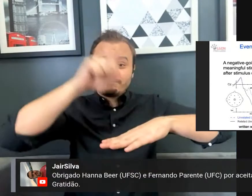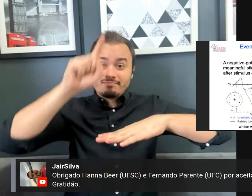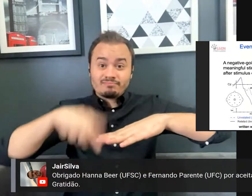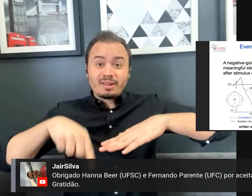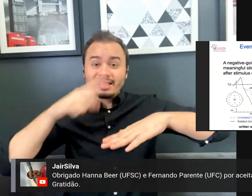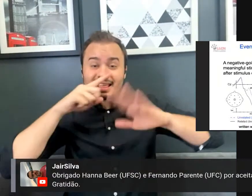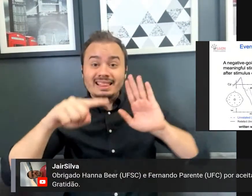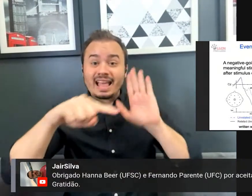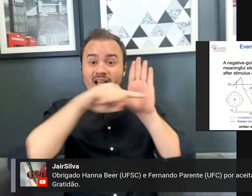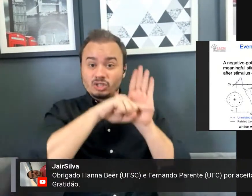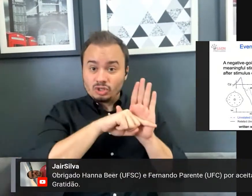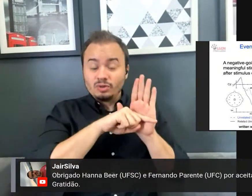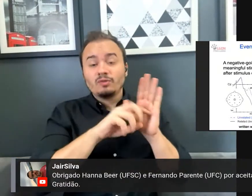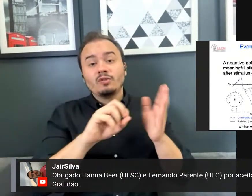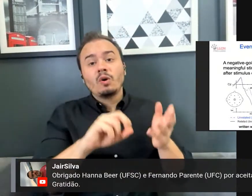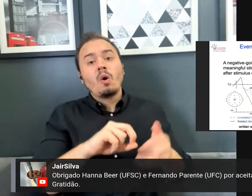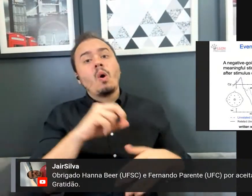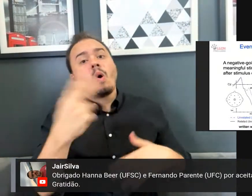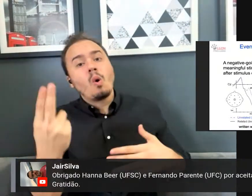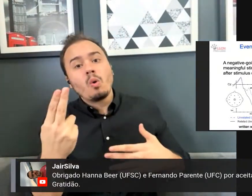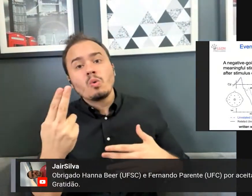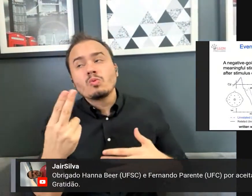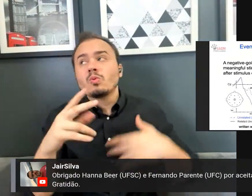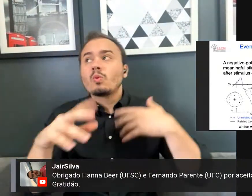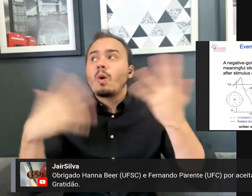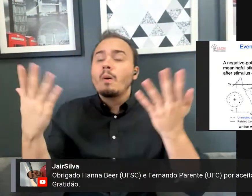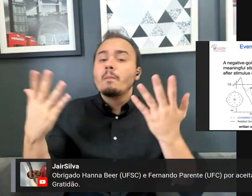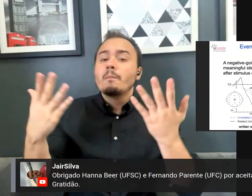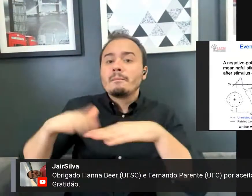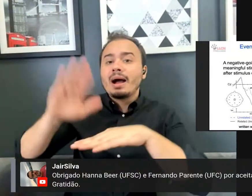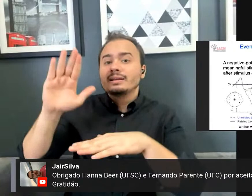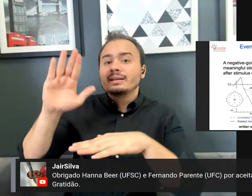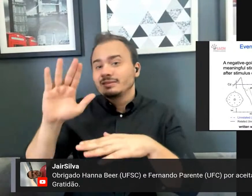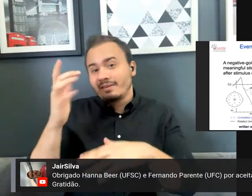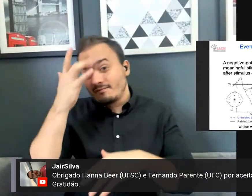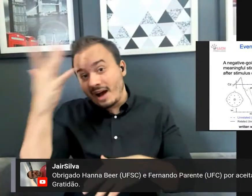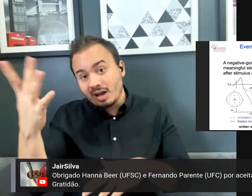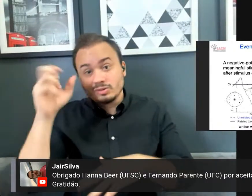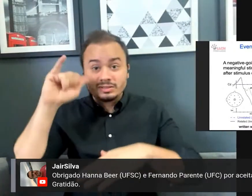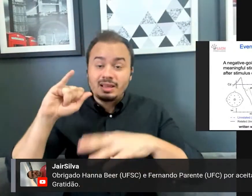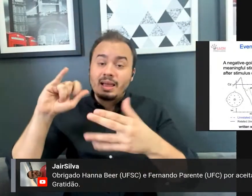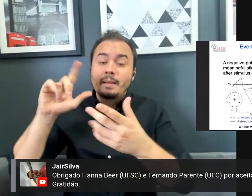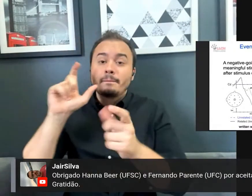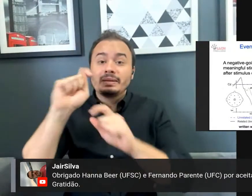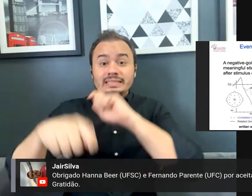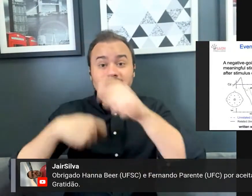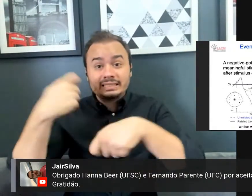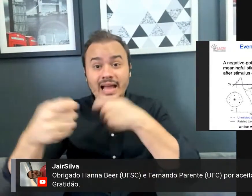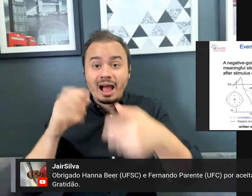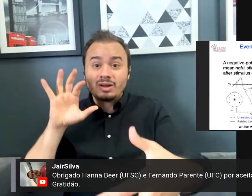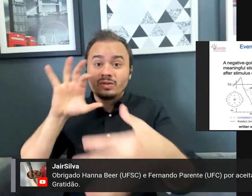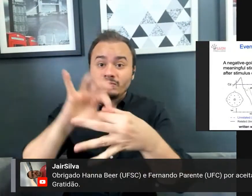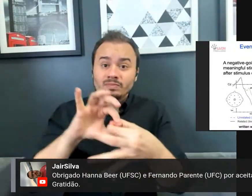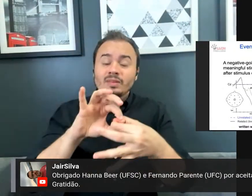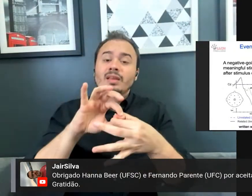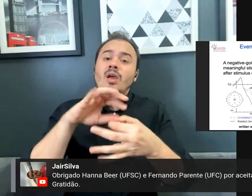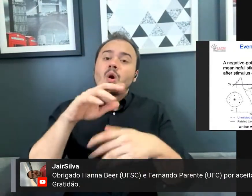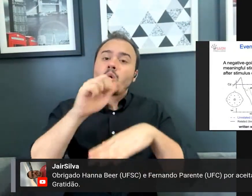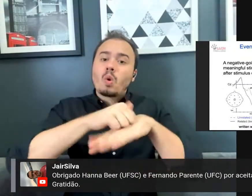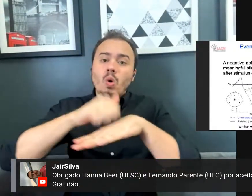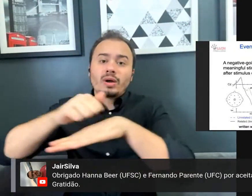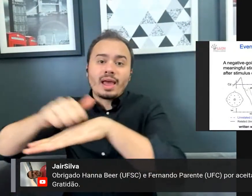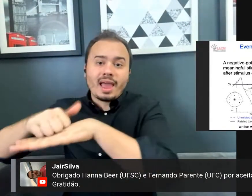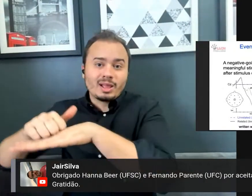processed more like concrete words, although you can control for that, where you get more rich semantics. So is there even a difference